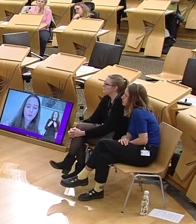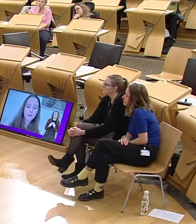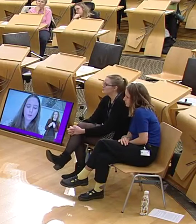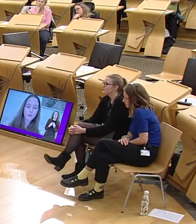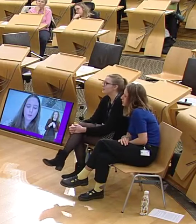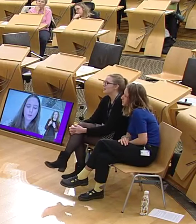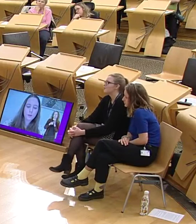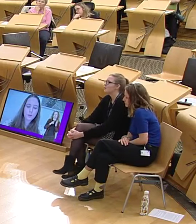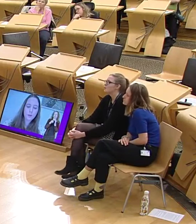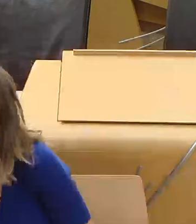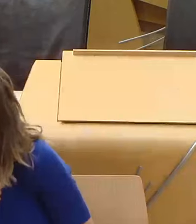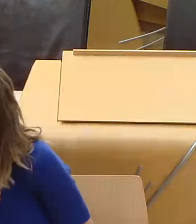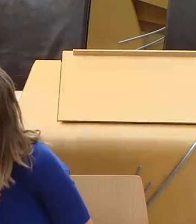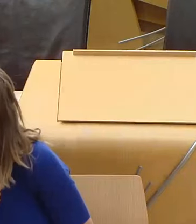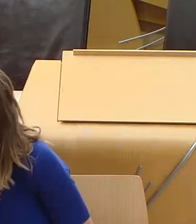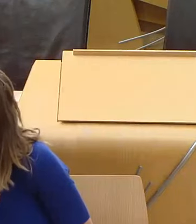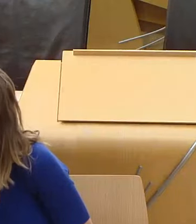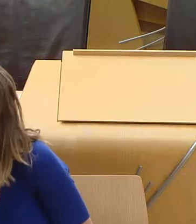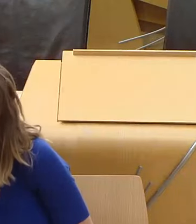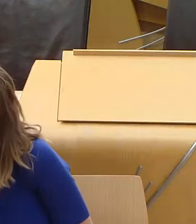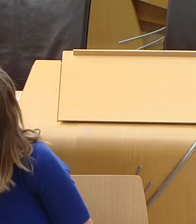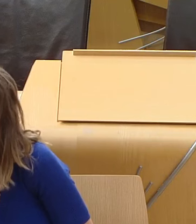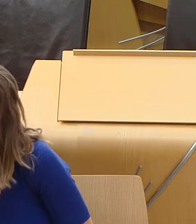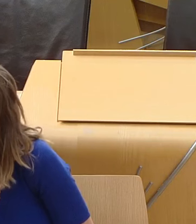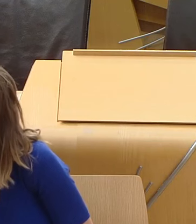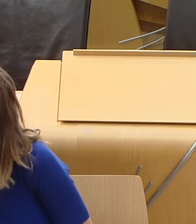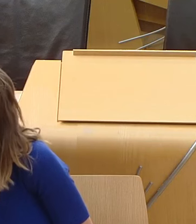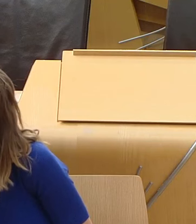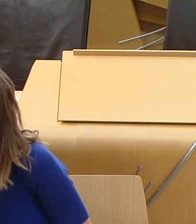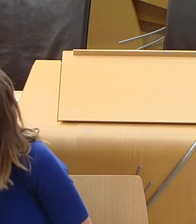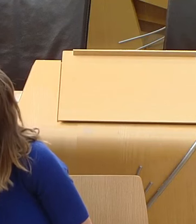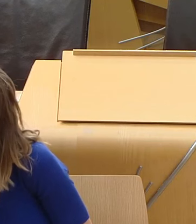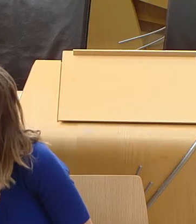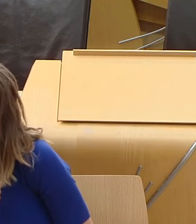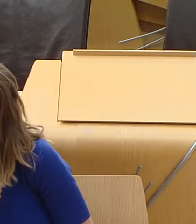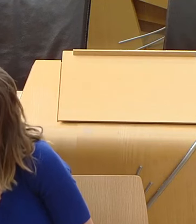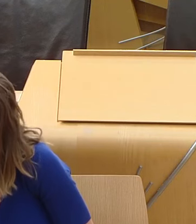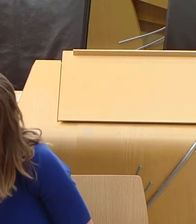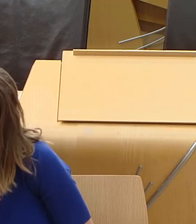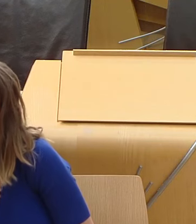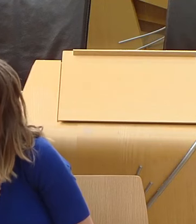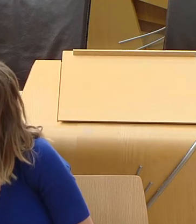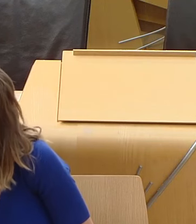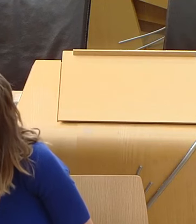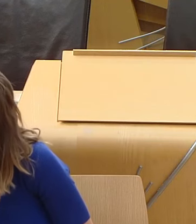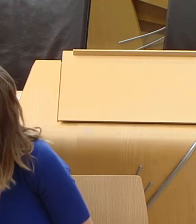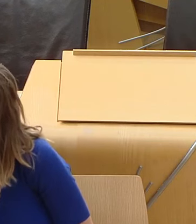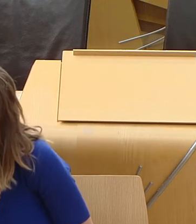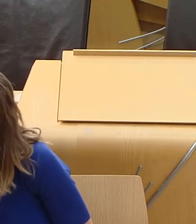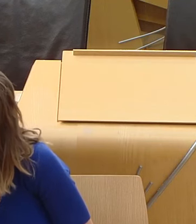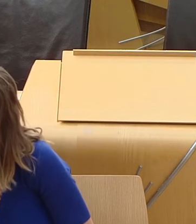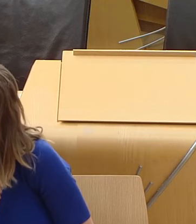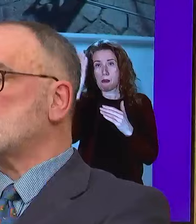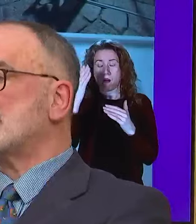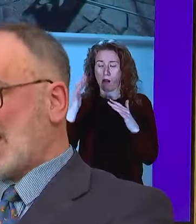Jeremy Balfour one-on-one. We've been included in a lot of discussions with him recently. So we have the summer elective panels and the research